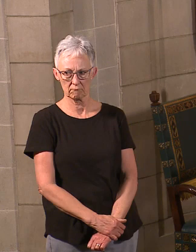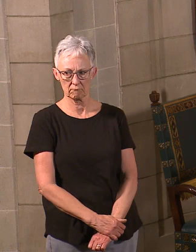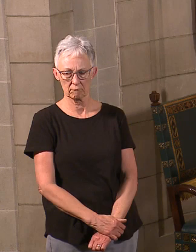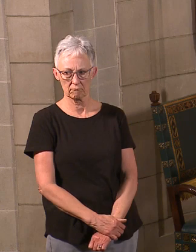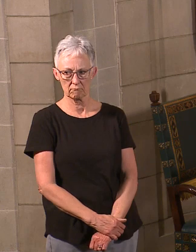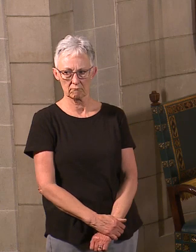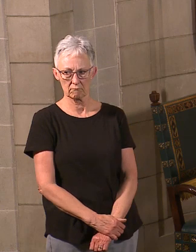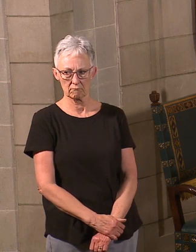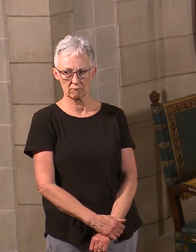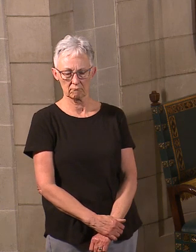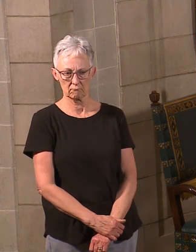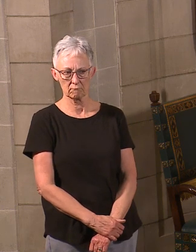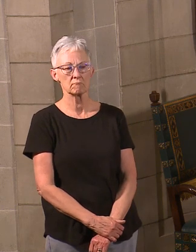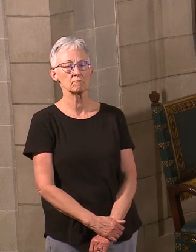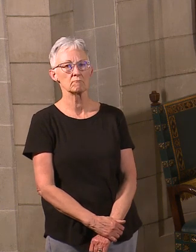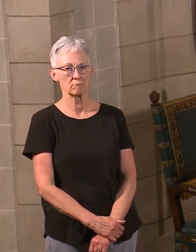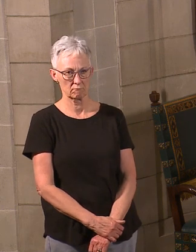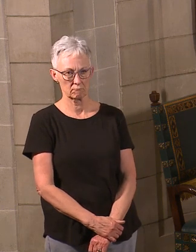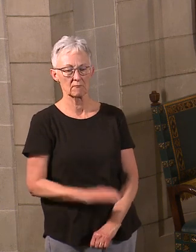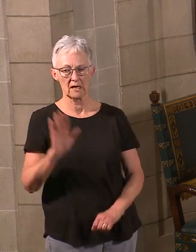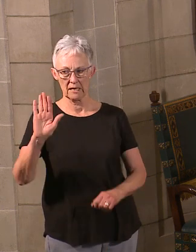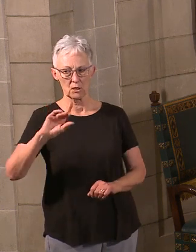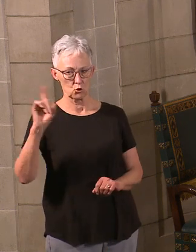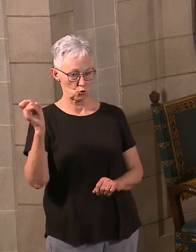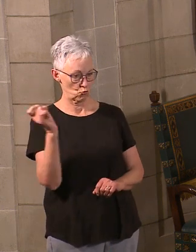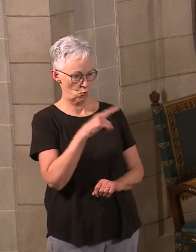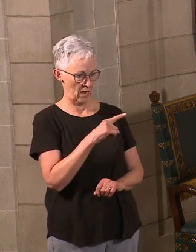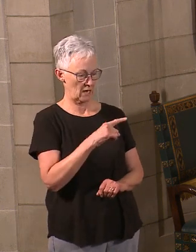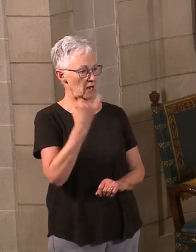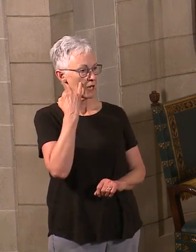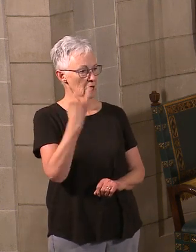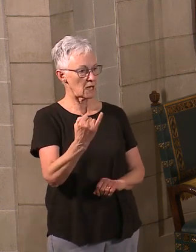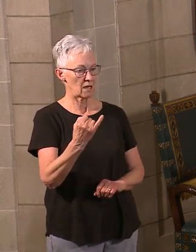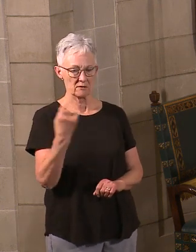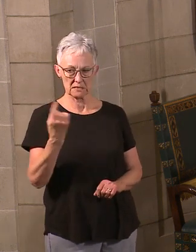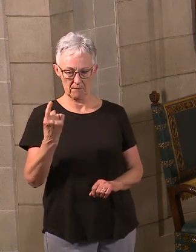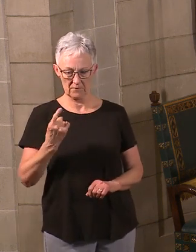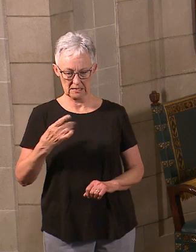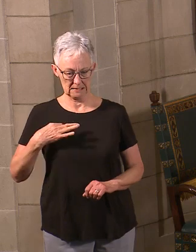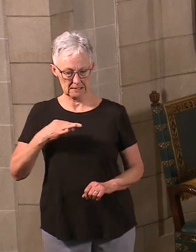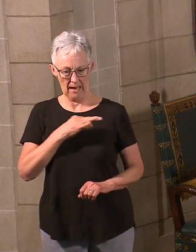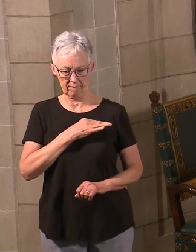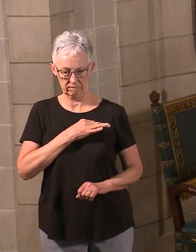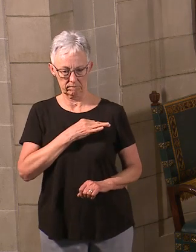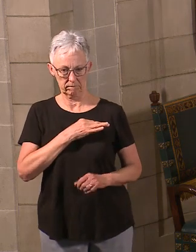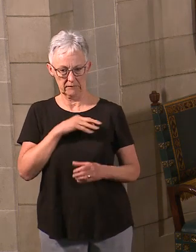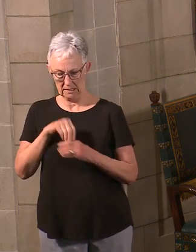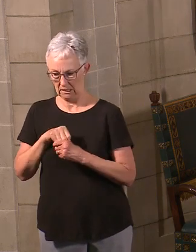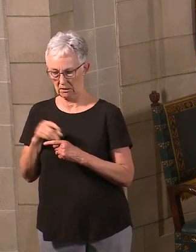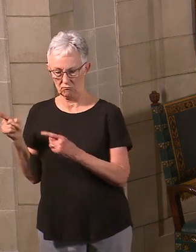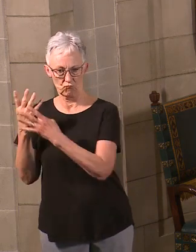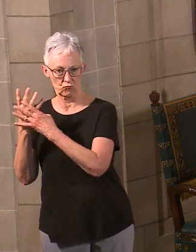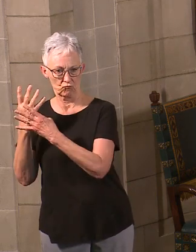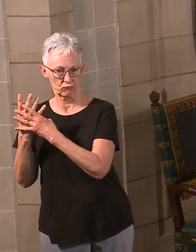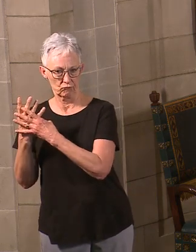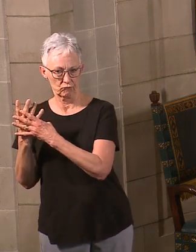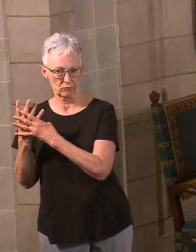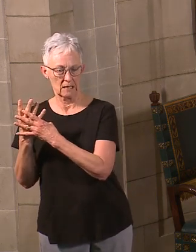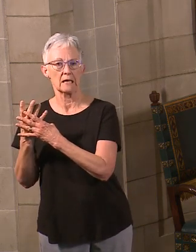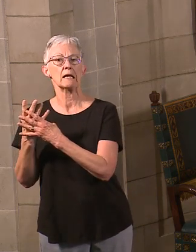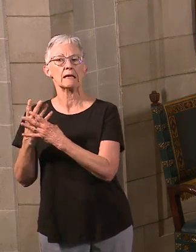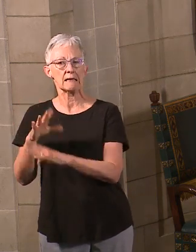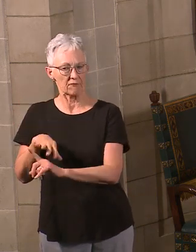now in some of those positions? So the question was about when we have one of our staff members in the Department of Corrections test positive, it's important to let